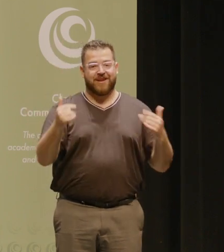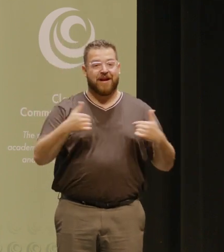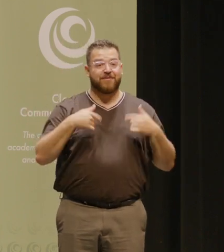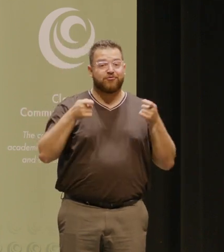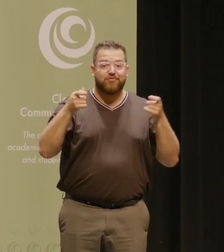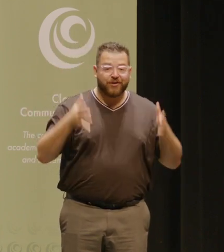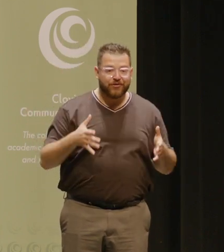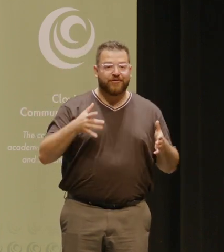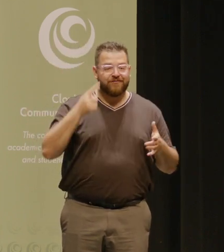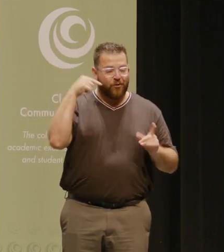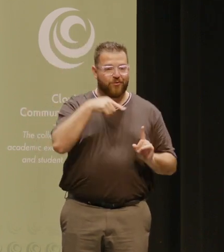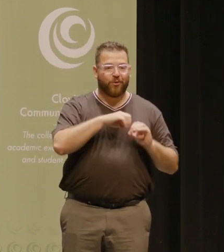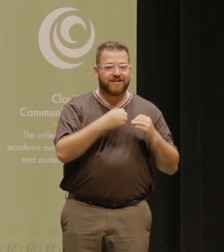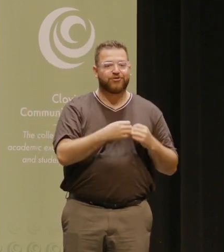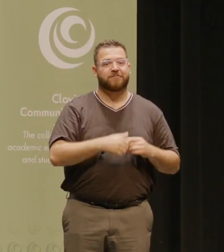organization.